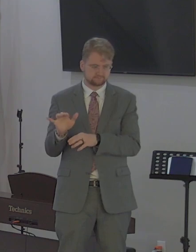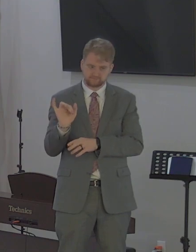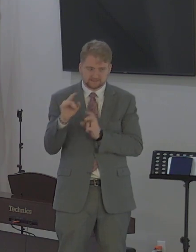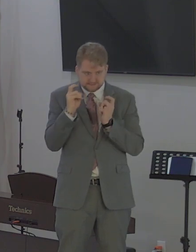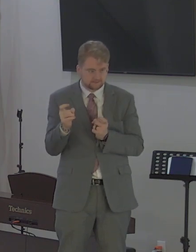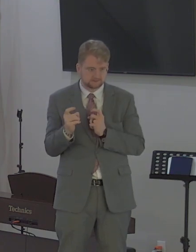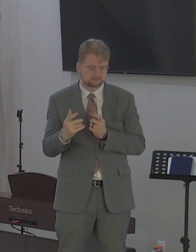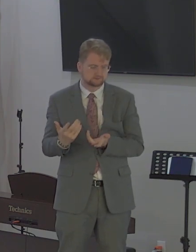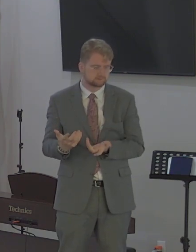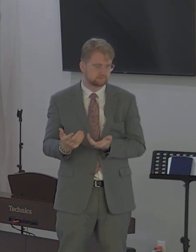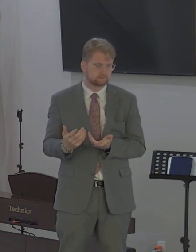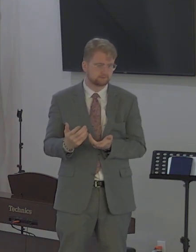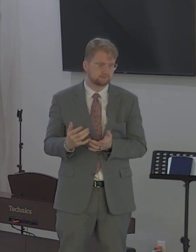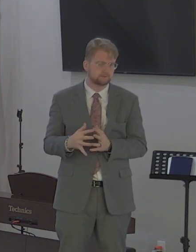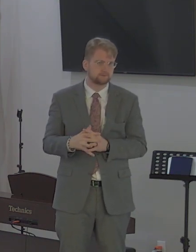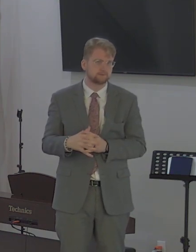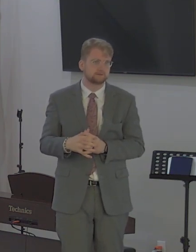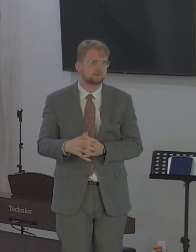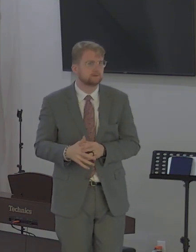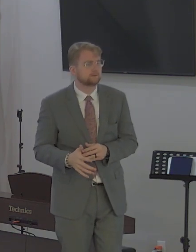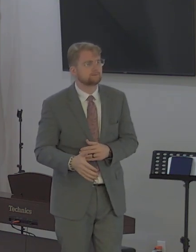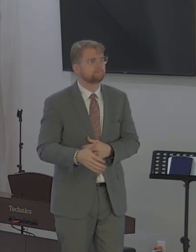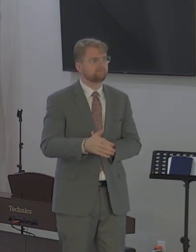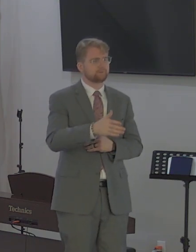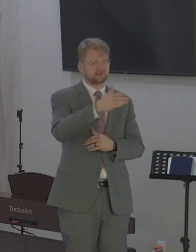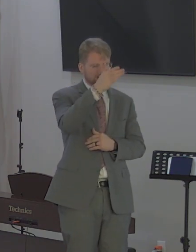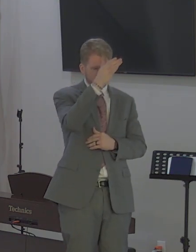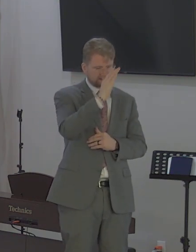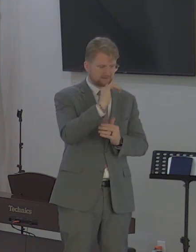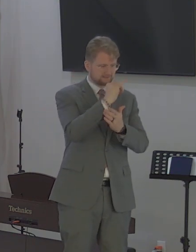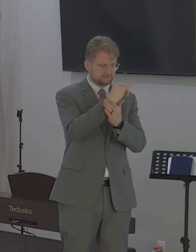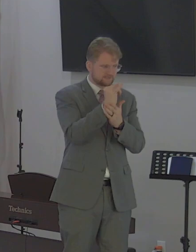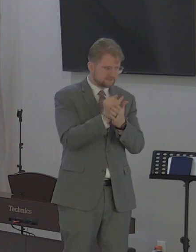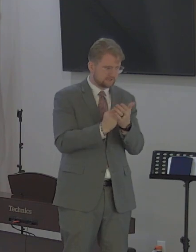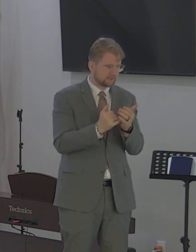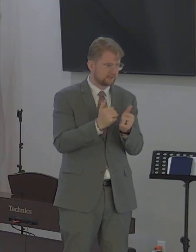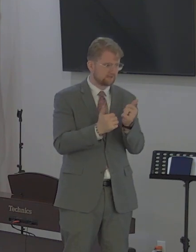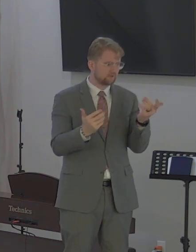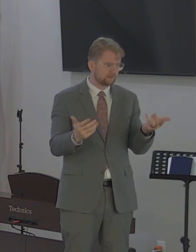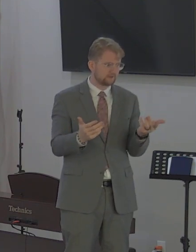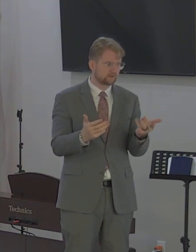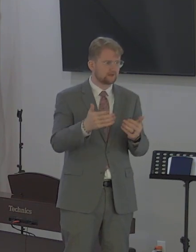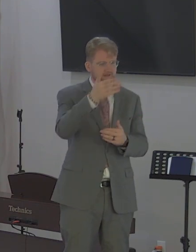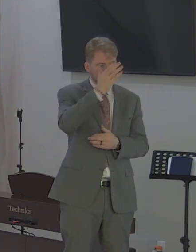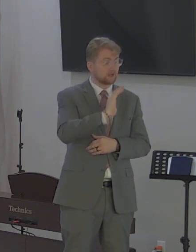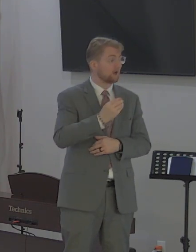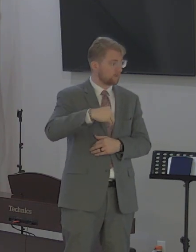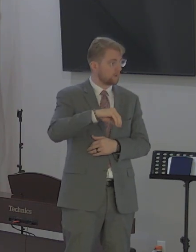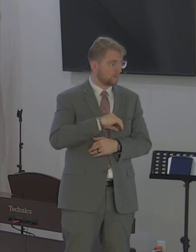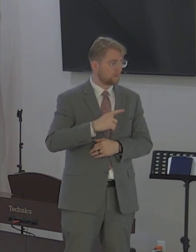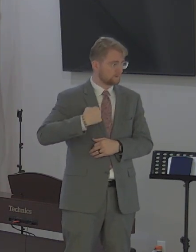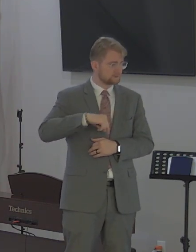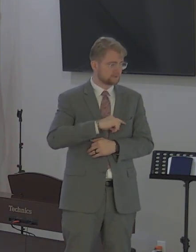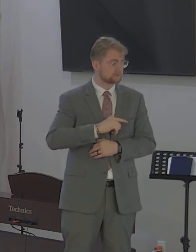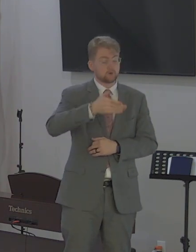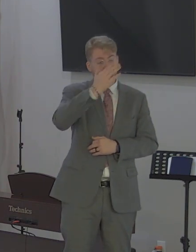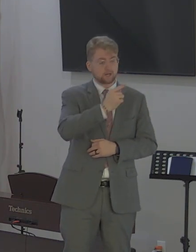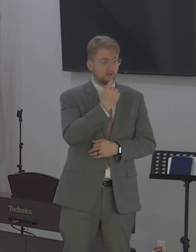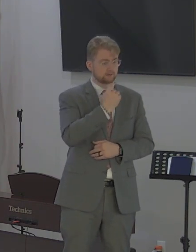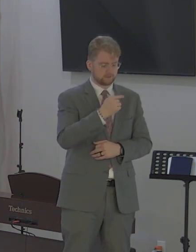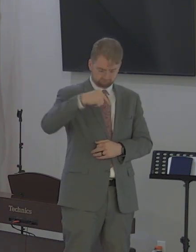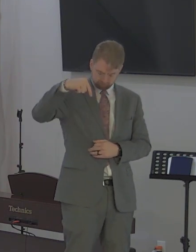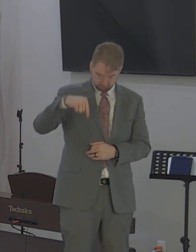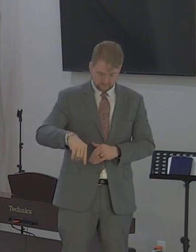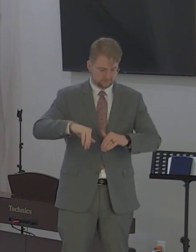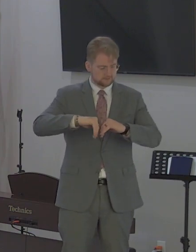us. God designed this whole thing. God owns us, so God says, this is what you